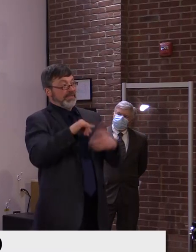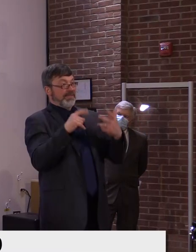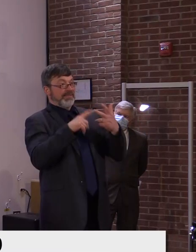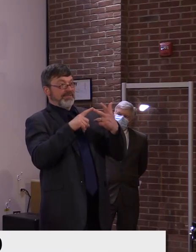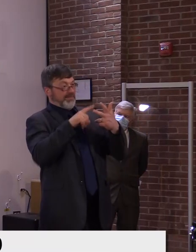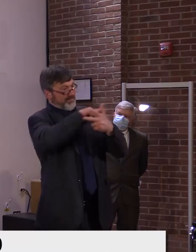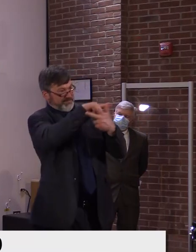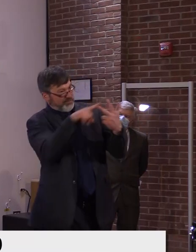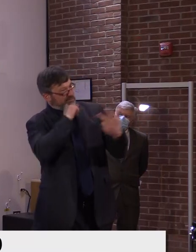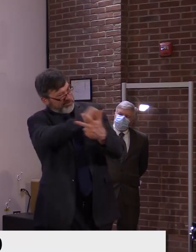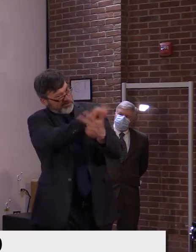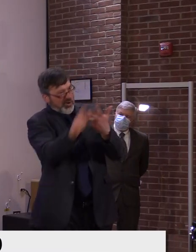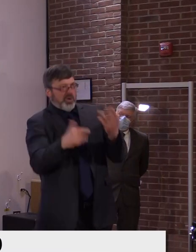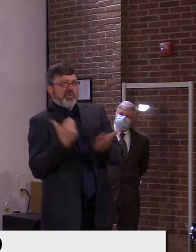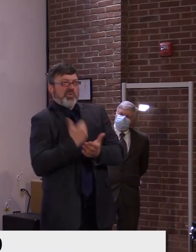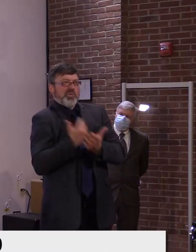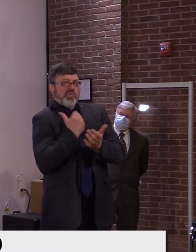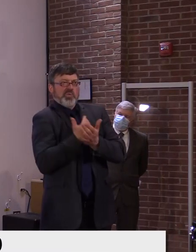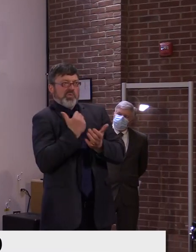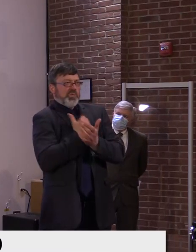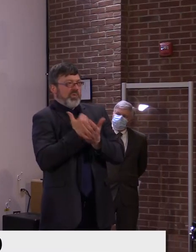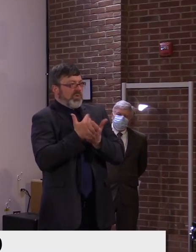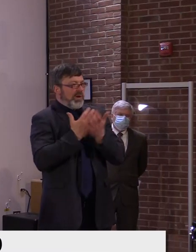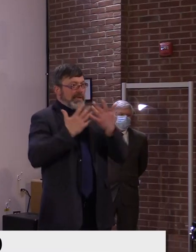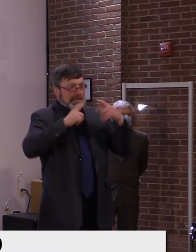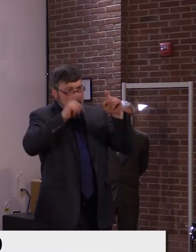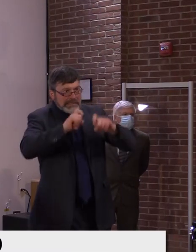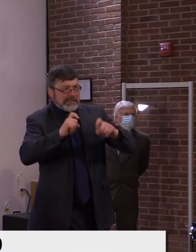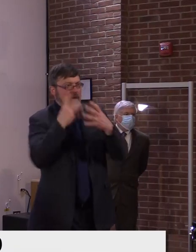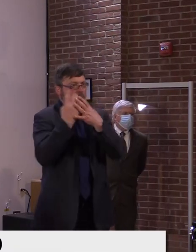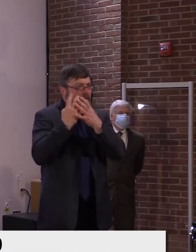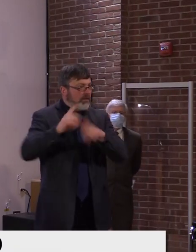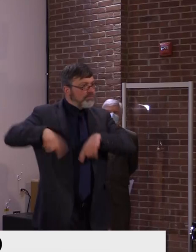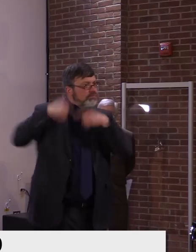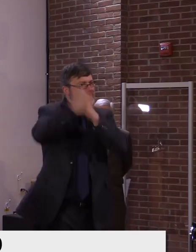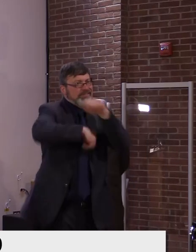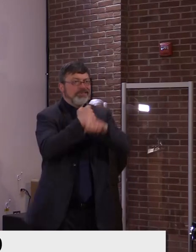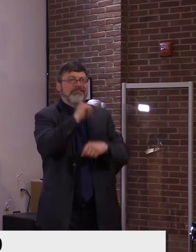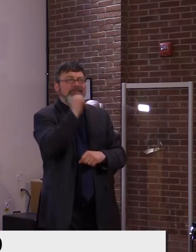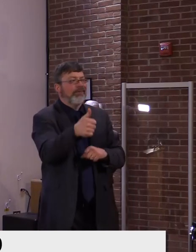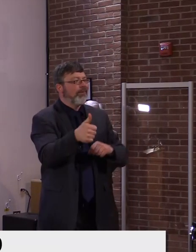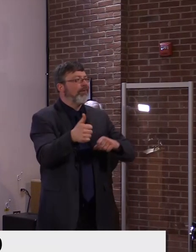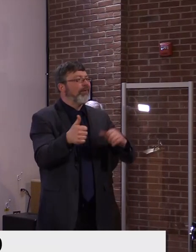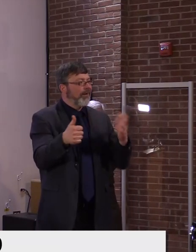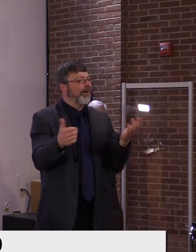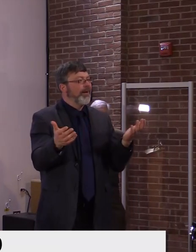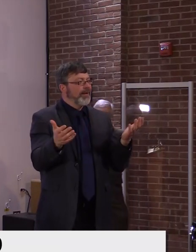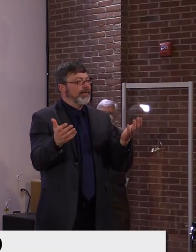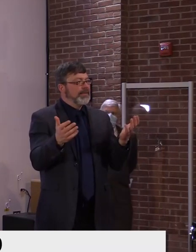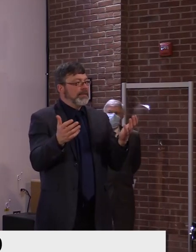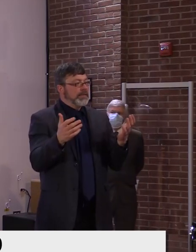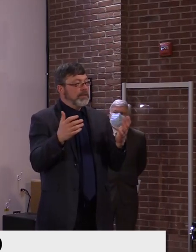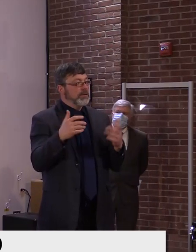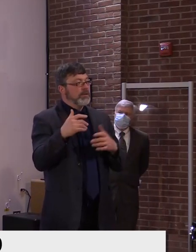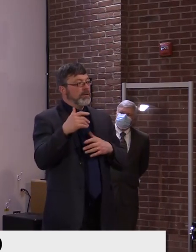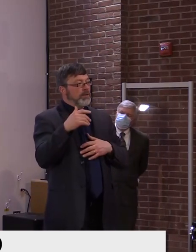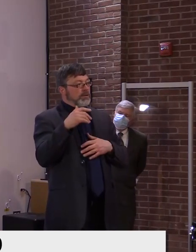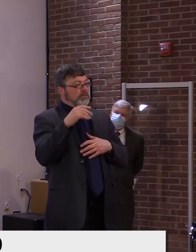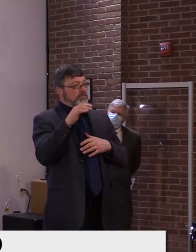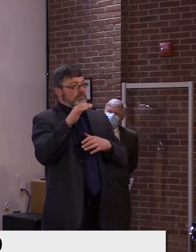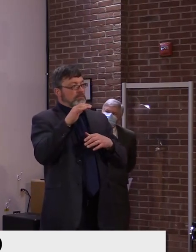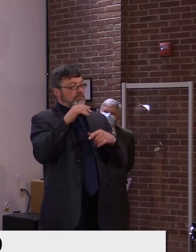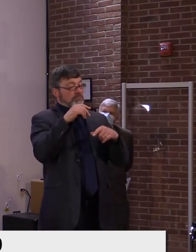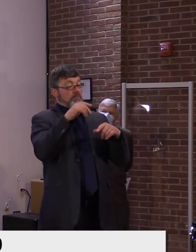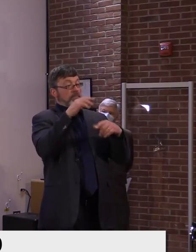called HIT, heparin-induced thrombocytopenia. This is now being labeled vaccine-induced